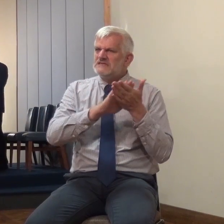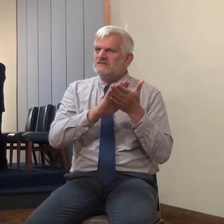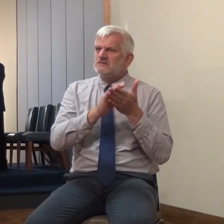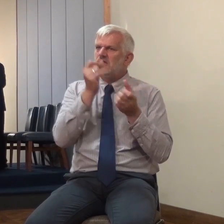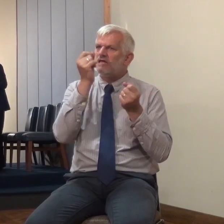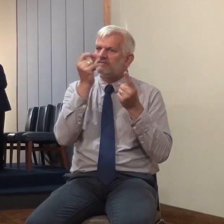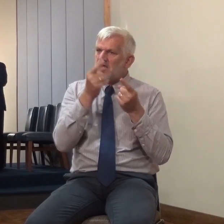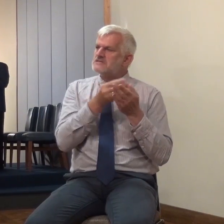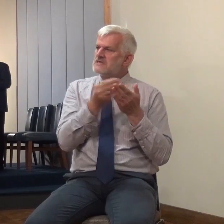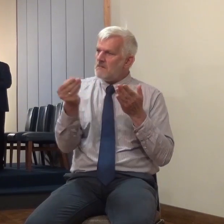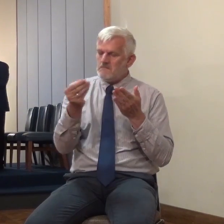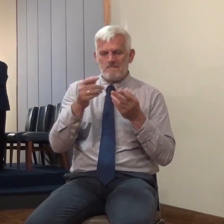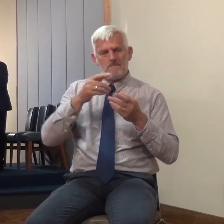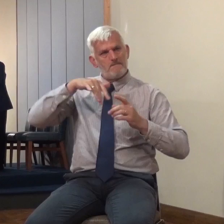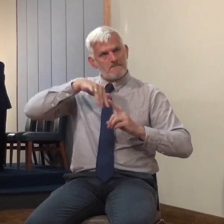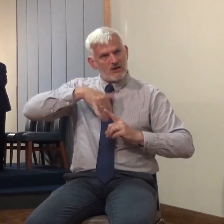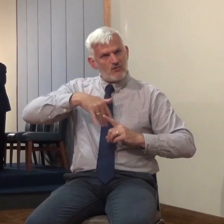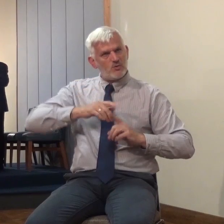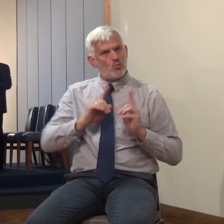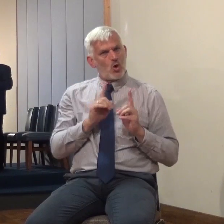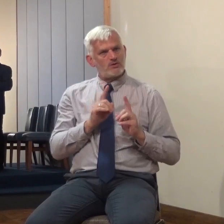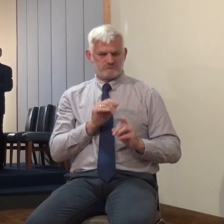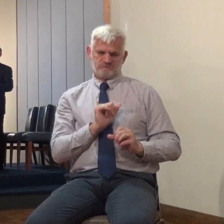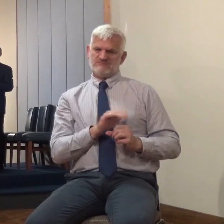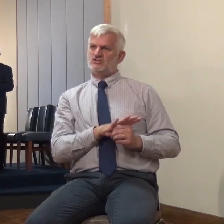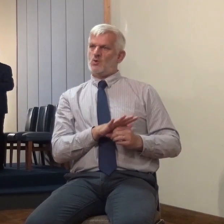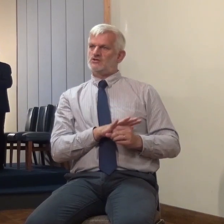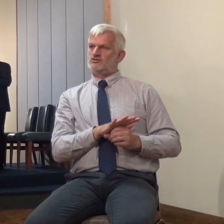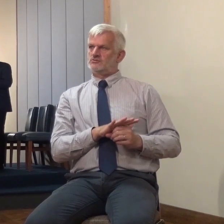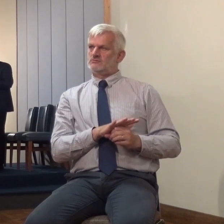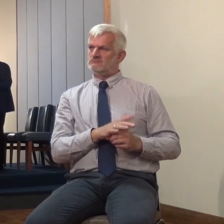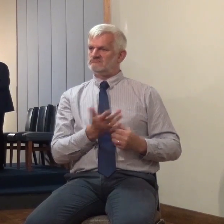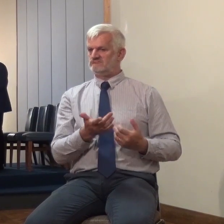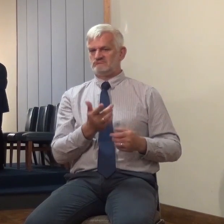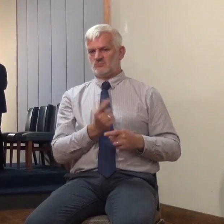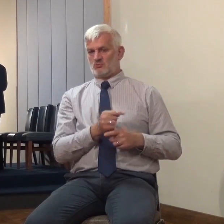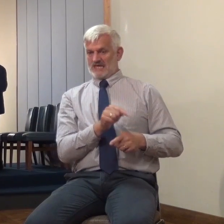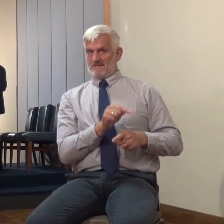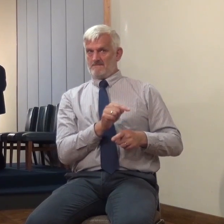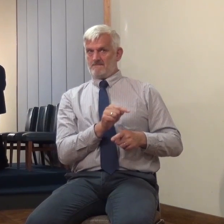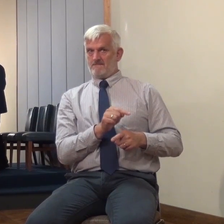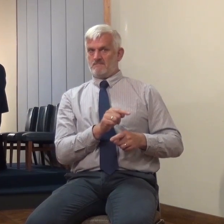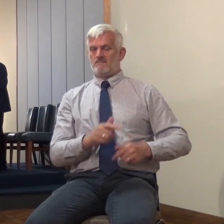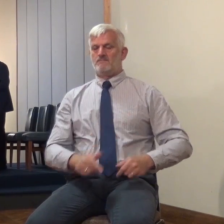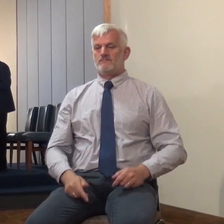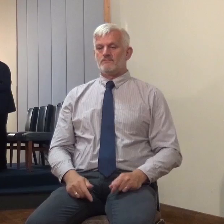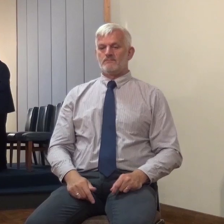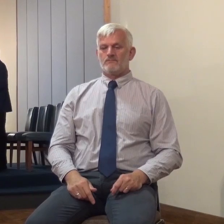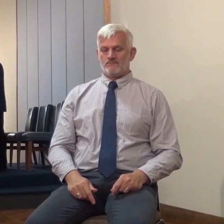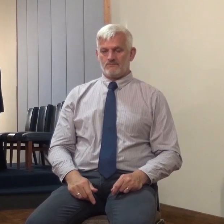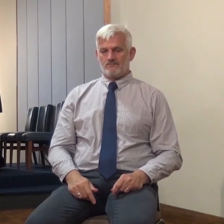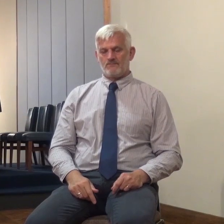uses. What is the background happening there, around and about him, as best we can understand it, and then to see